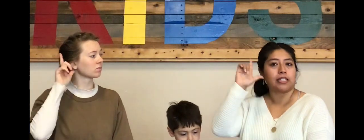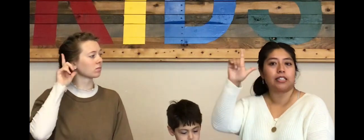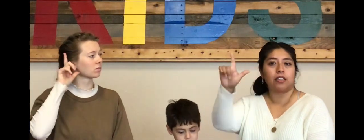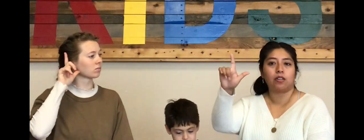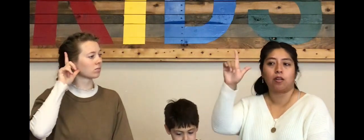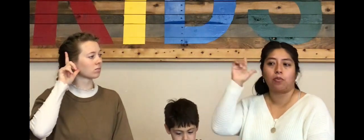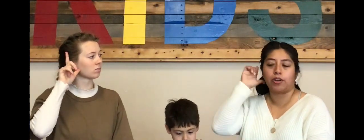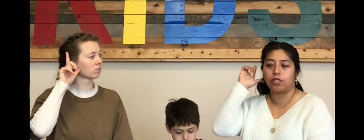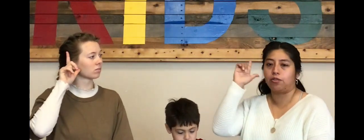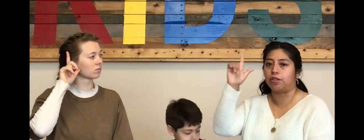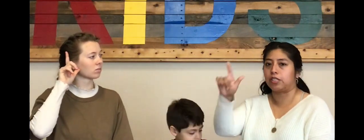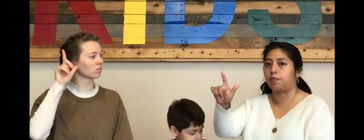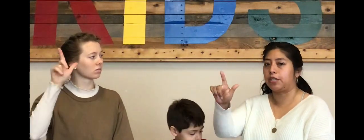listen, and point towards the person.